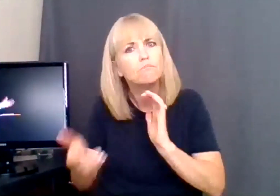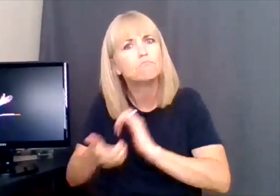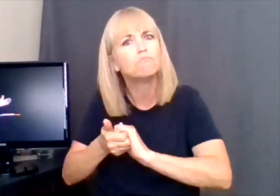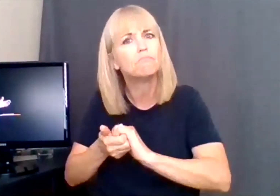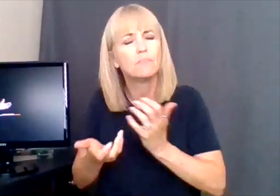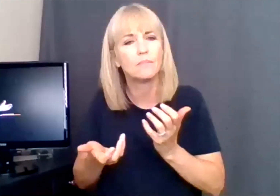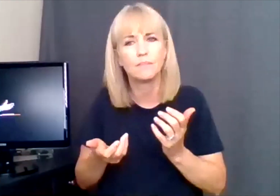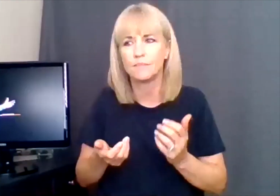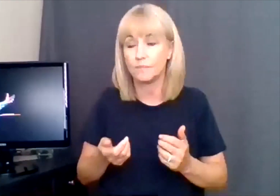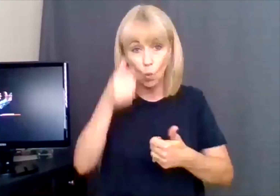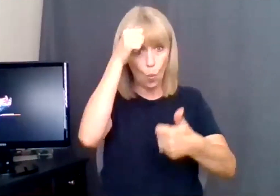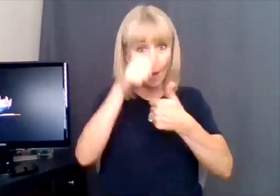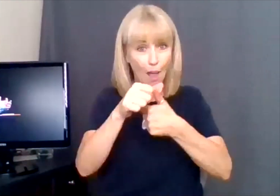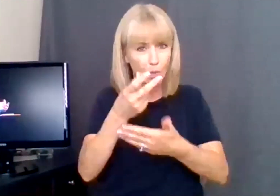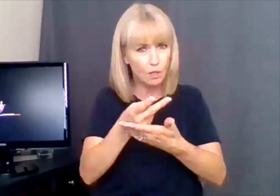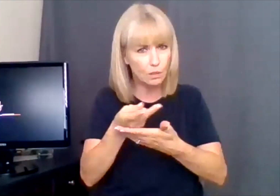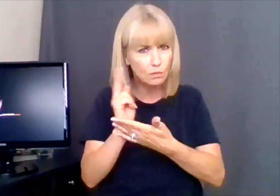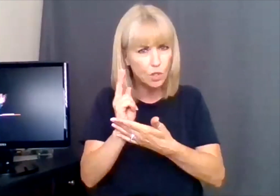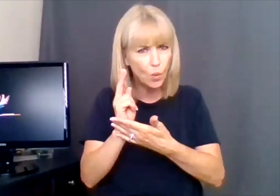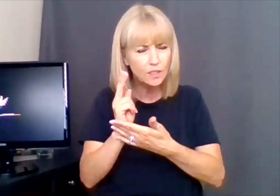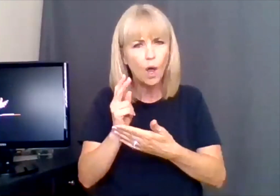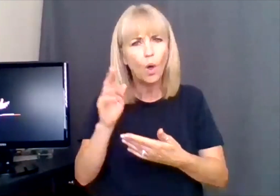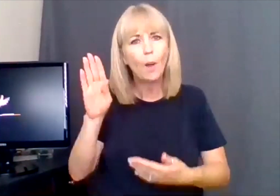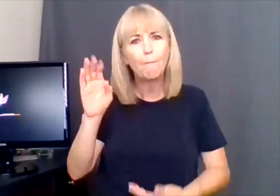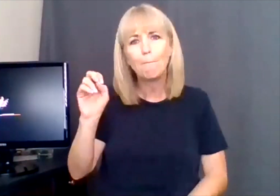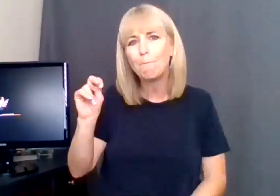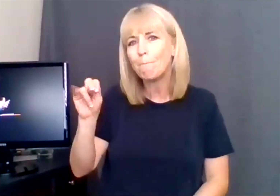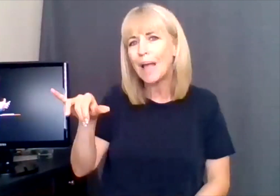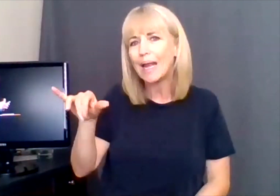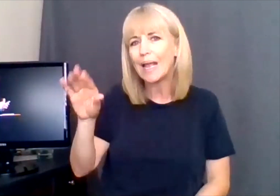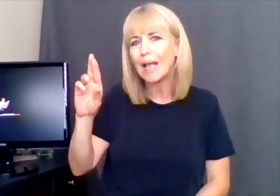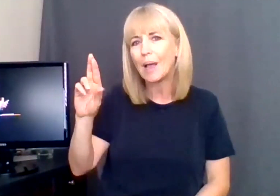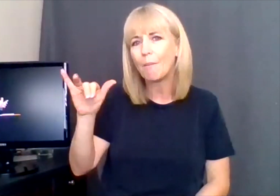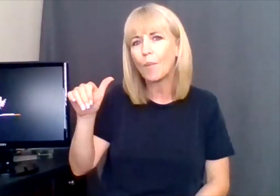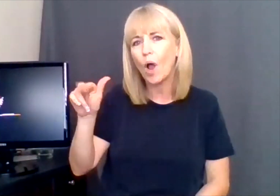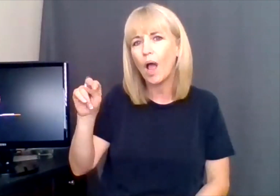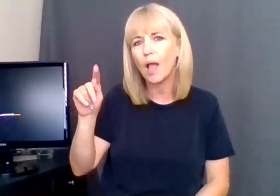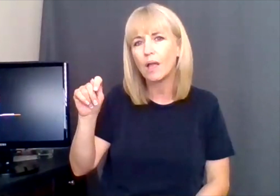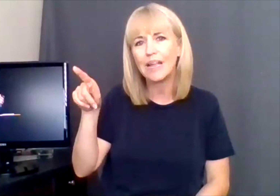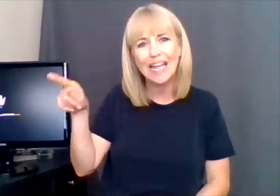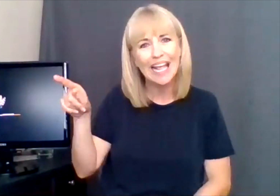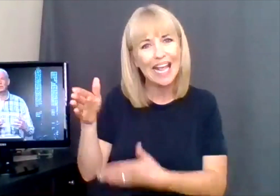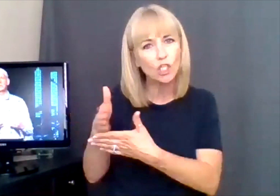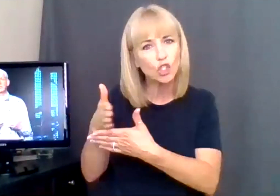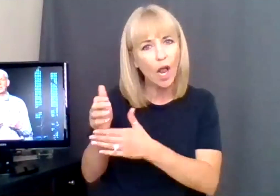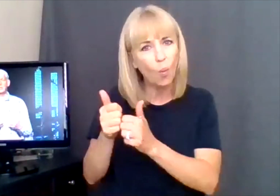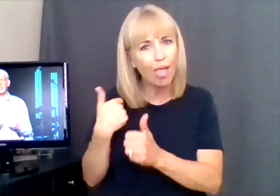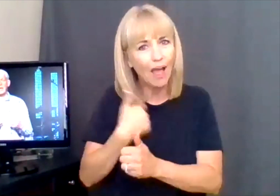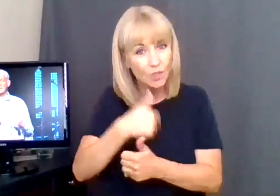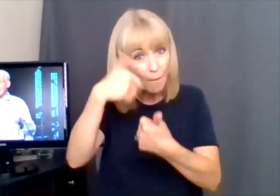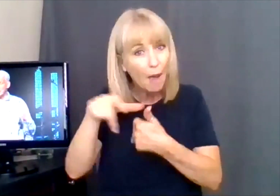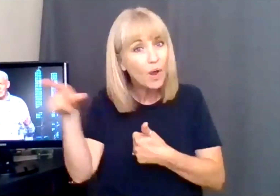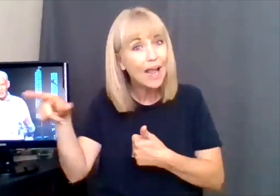asked Benny Bryant, who's one of our elders, and he's African-American. He joined us on the platform, and he shared from his heart some